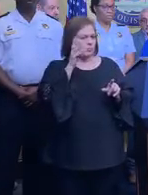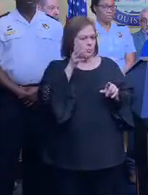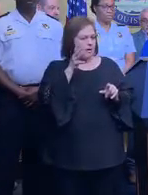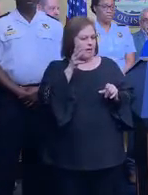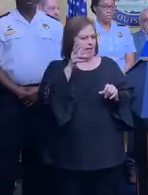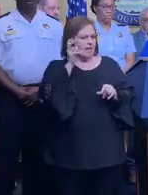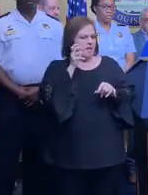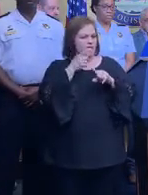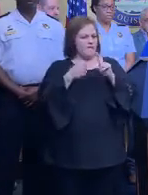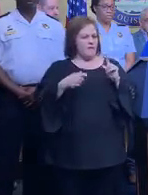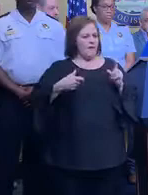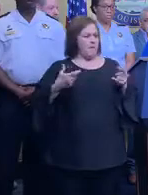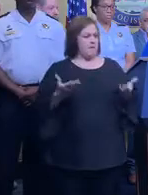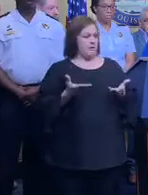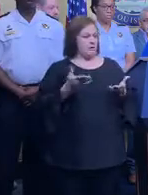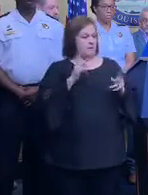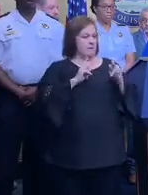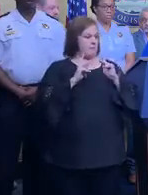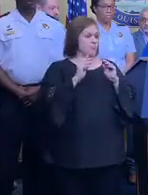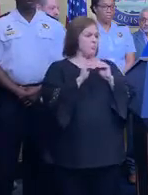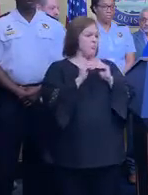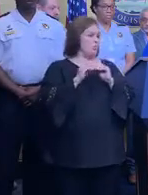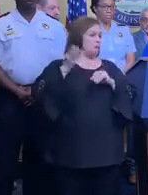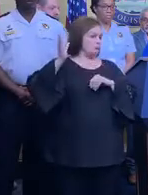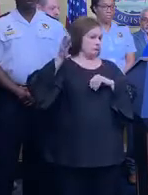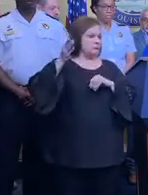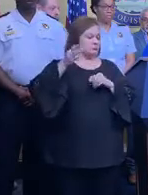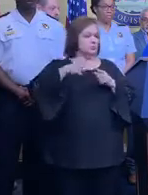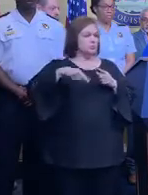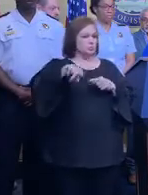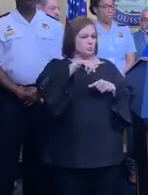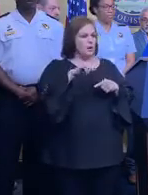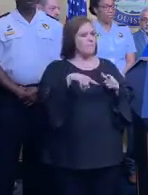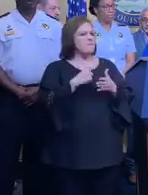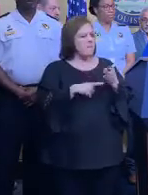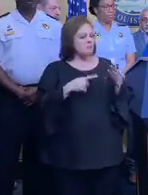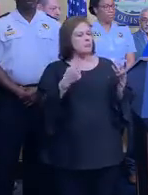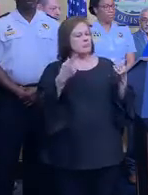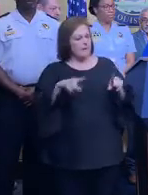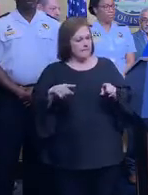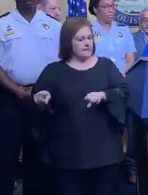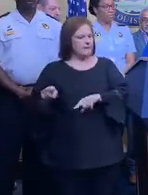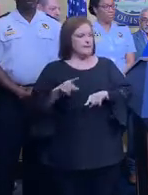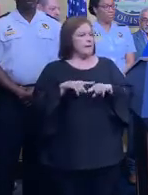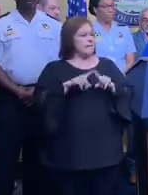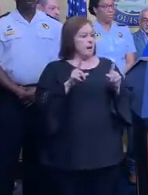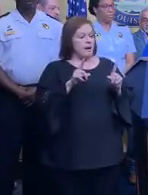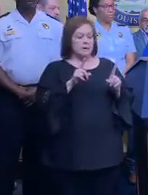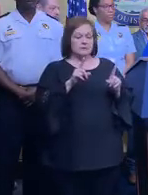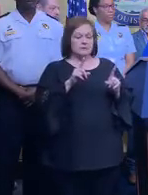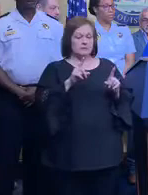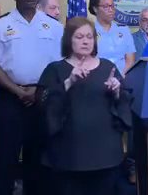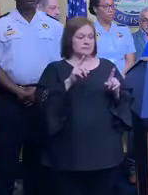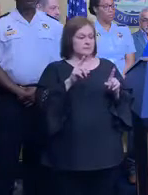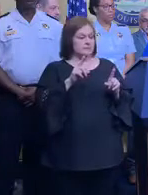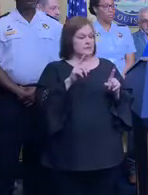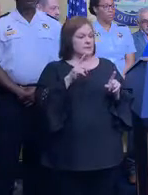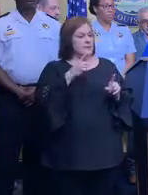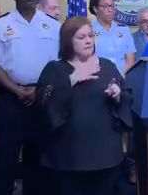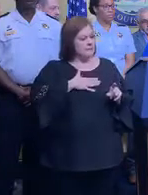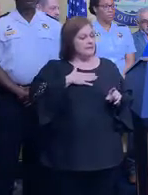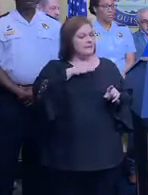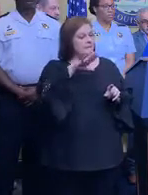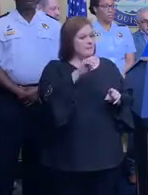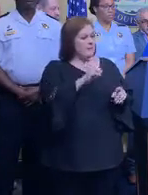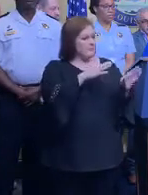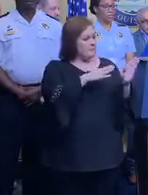Service during this press conference, who will give us more detailed information. But it is never too early to